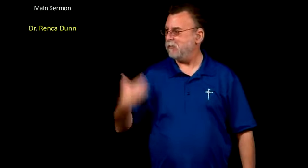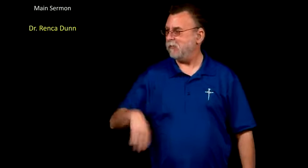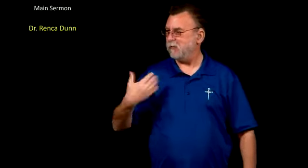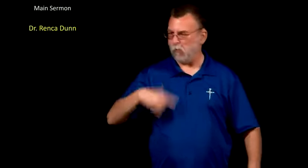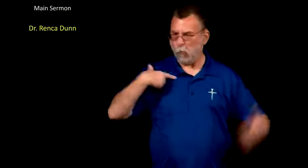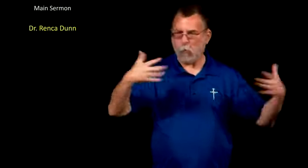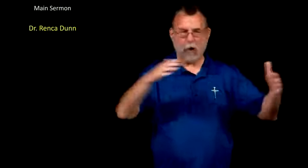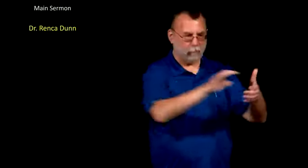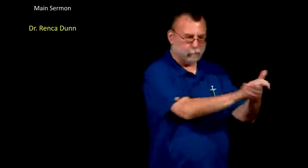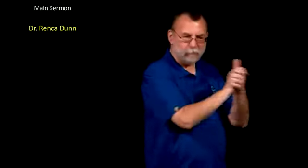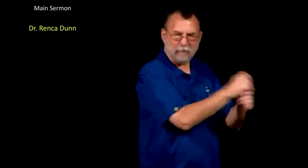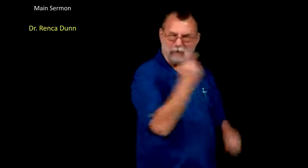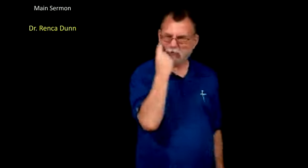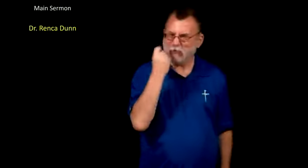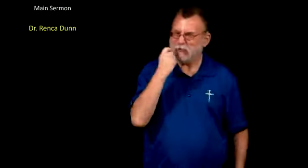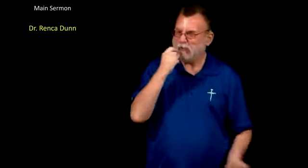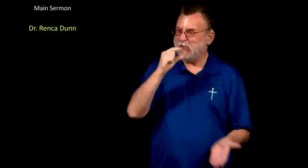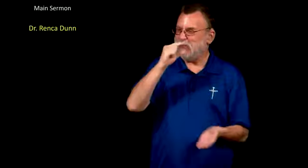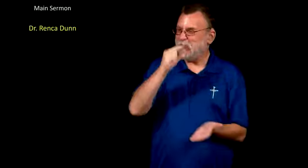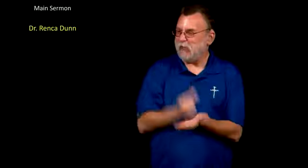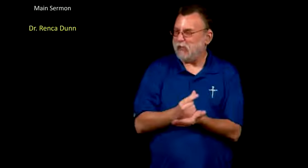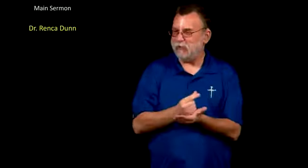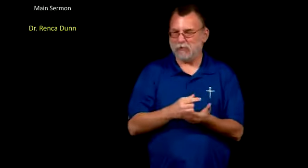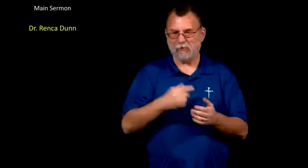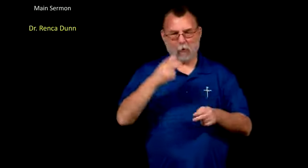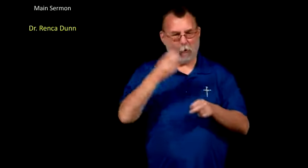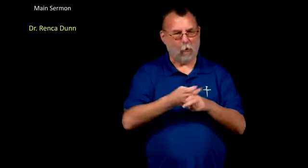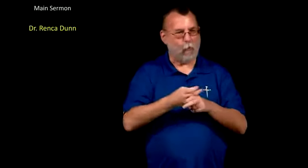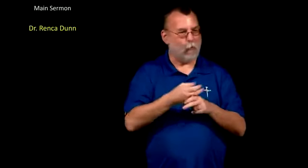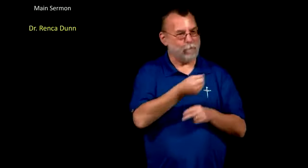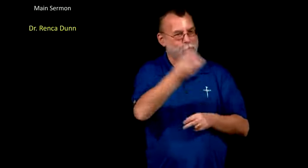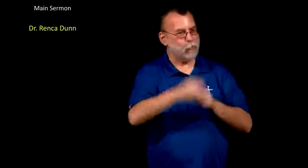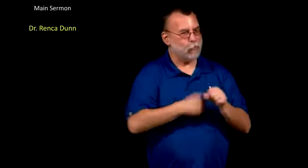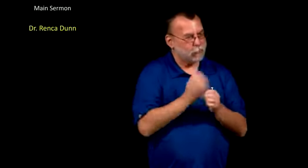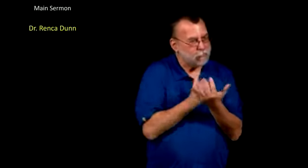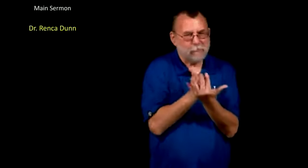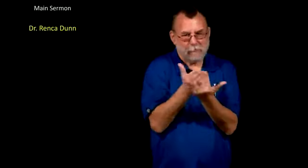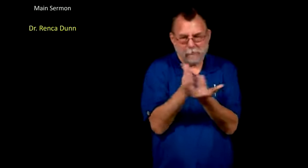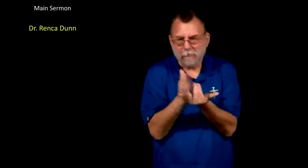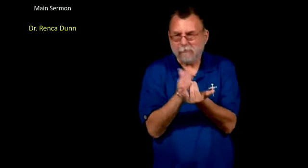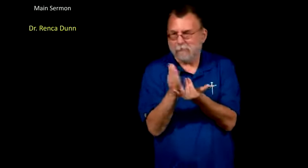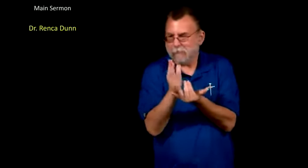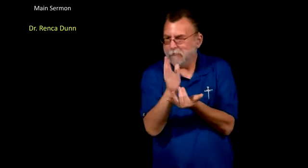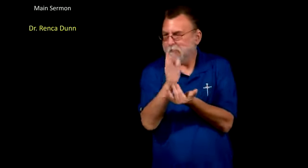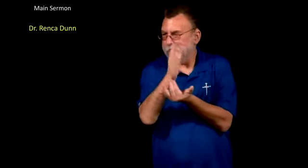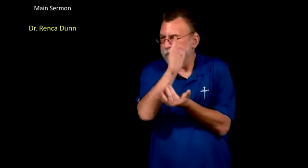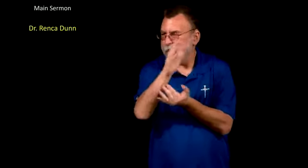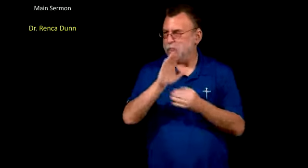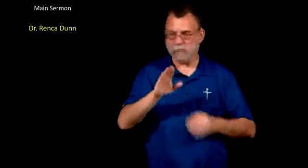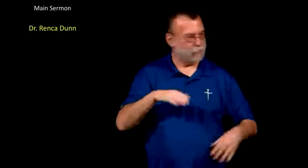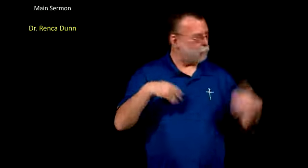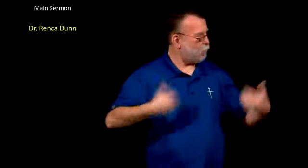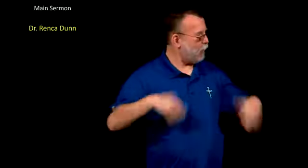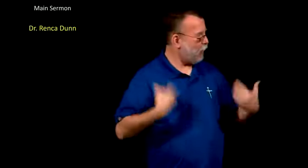introducing Dr. Renza Dunn, recently graduated from a lot of hard work